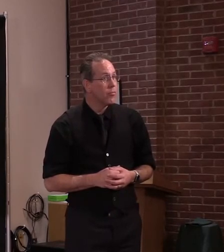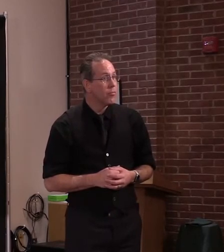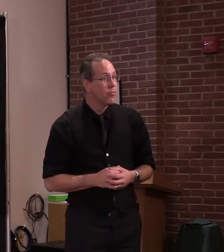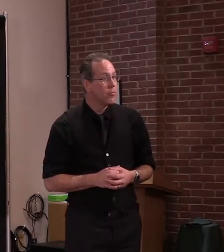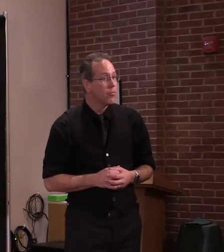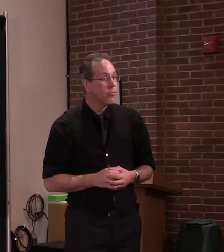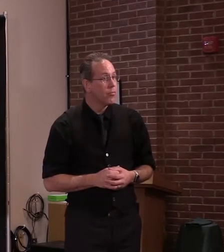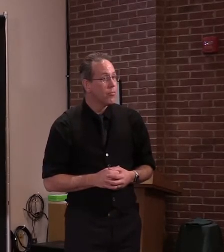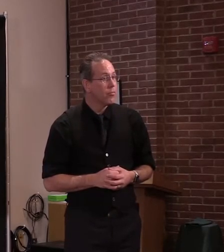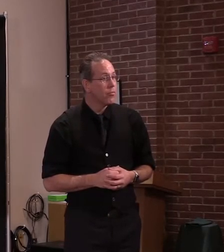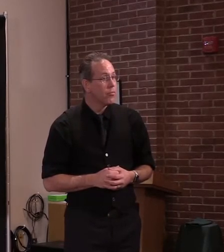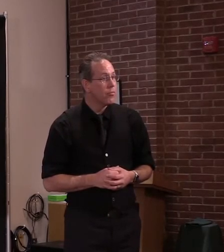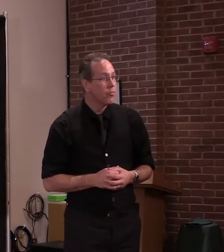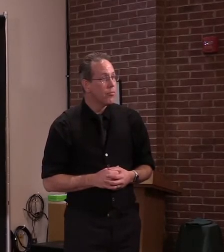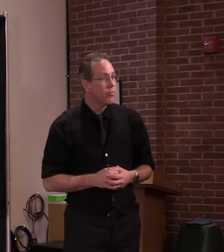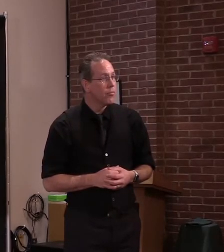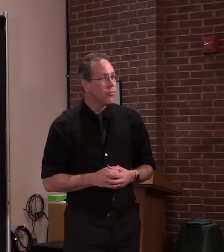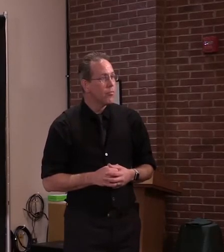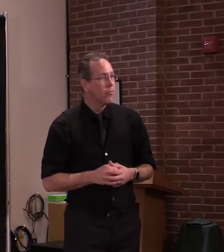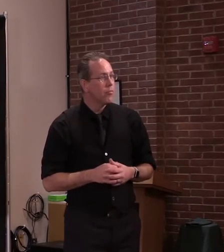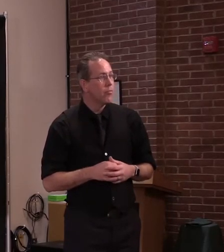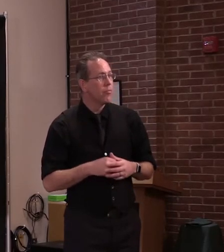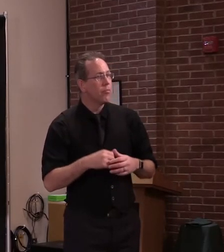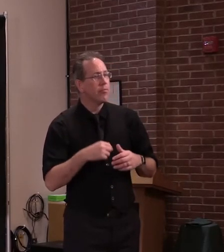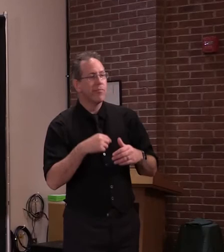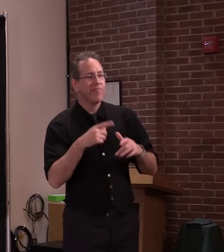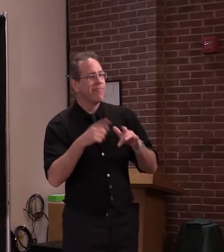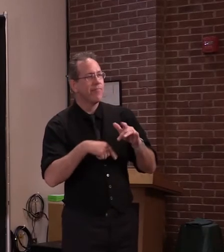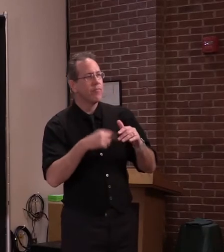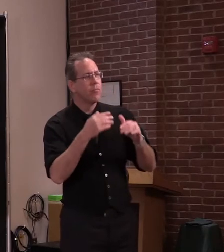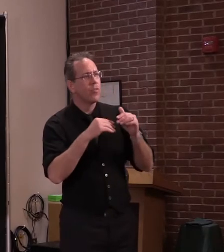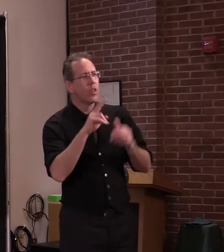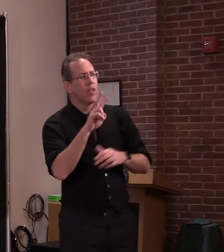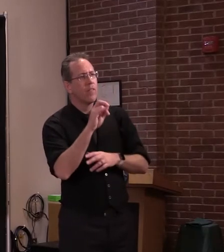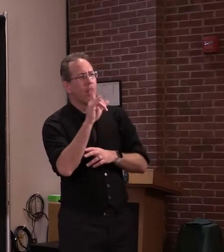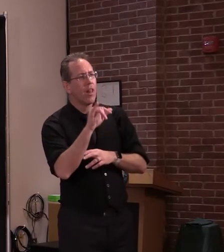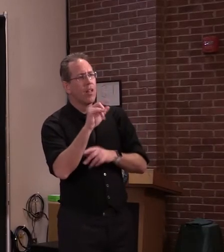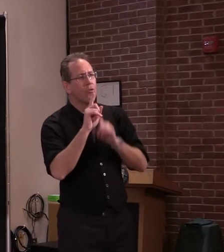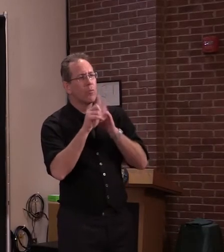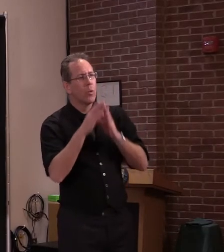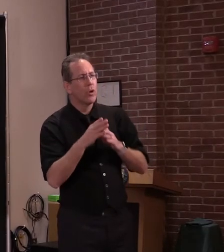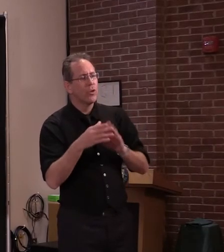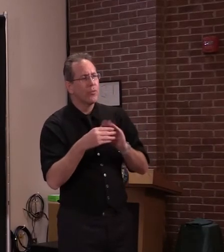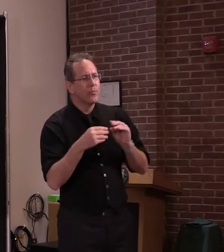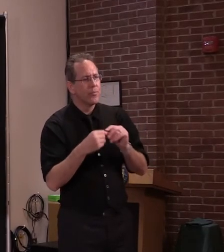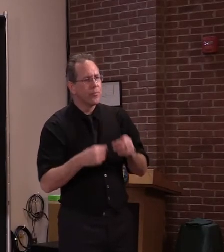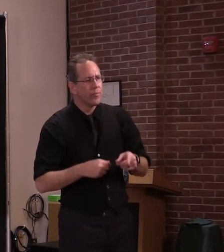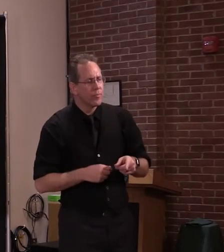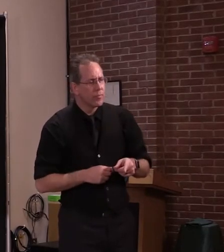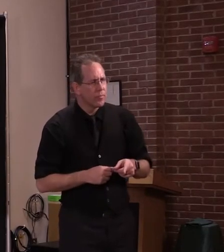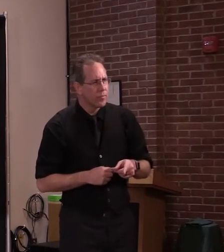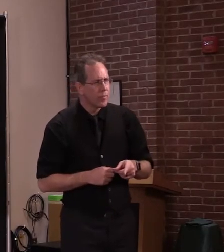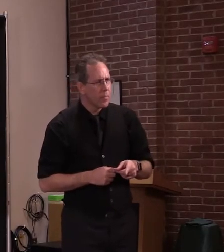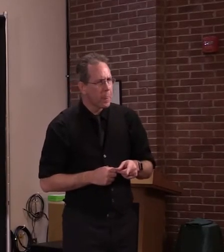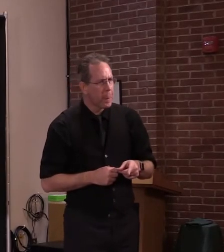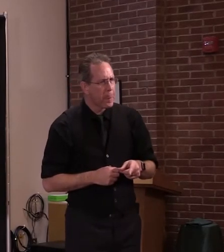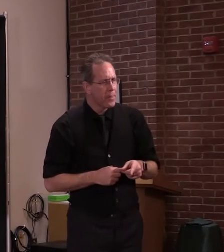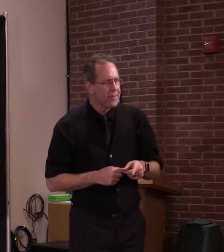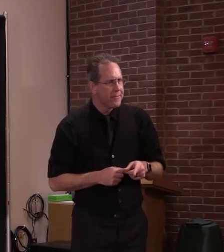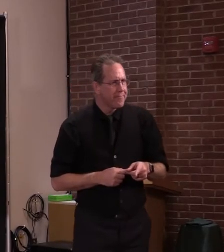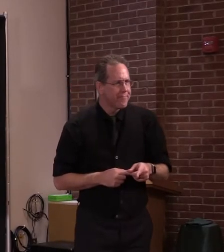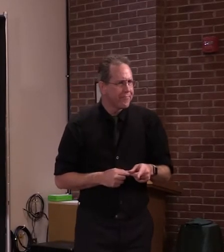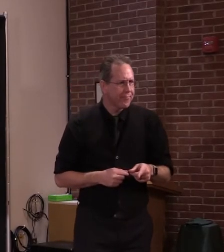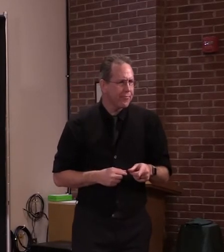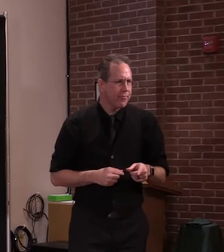All right, we'll try Lisa Loomis, the Valley Reporter. Good afternoon. It sounds like families associated with a school